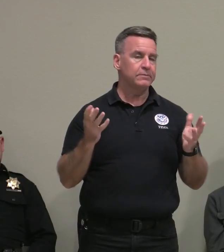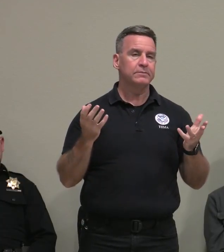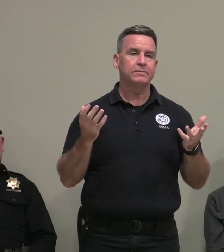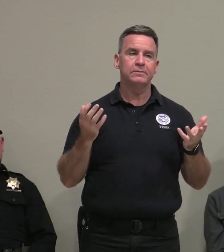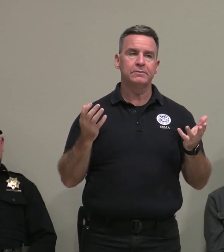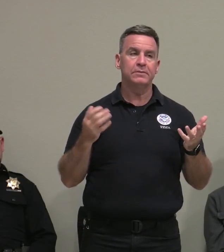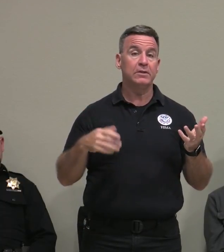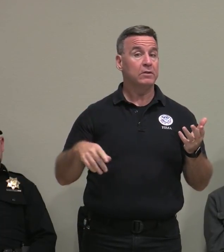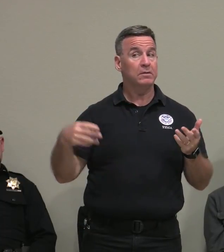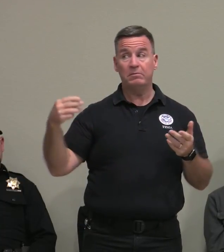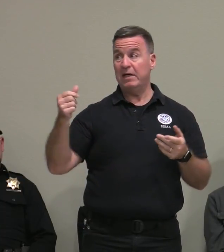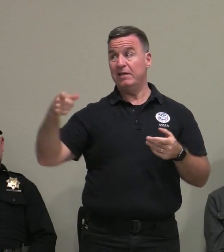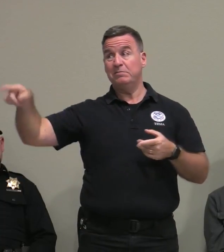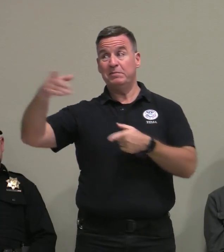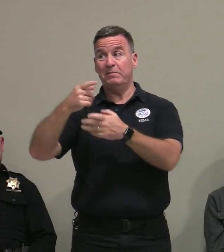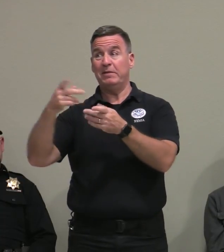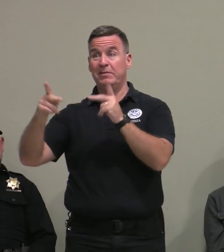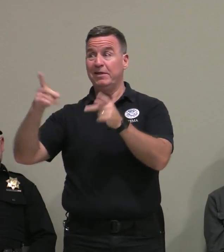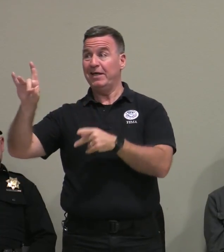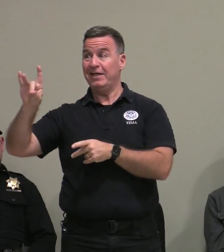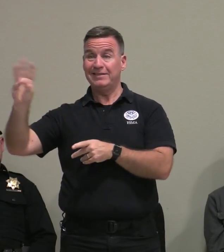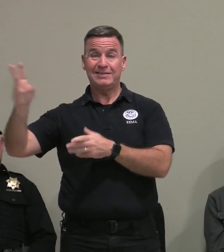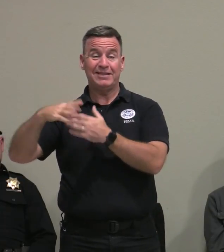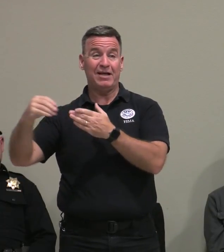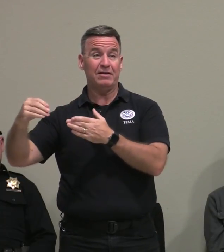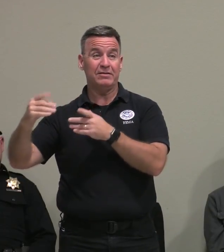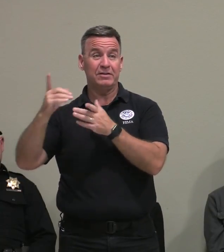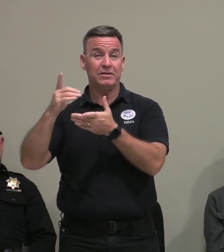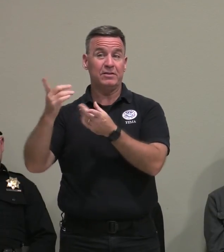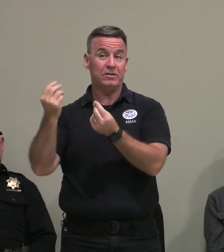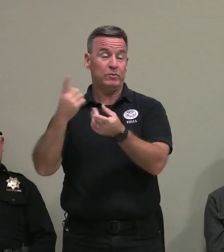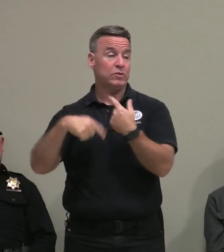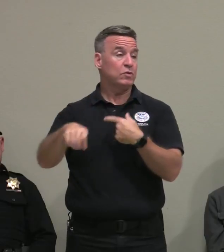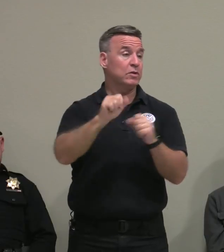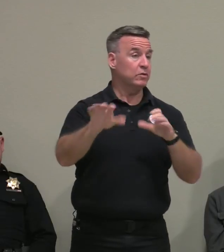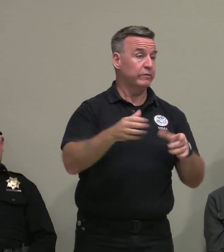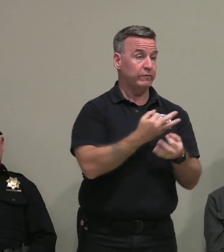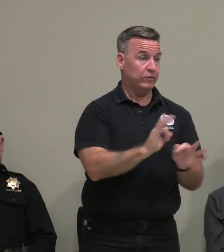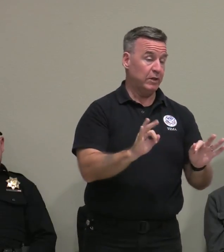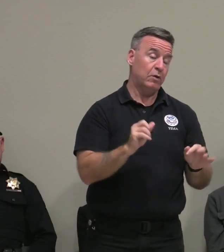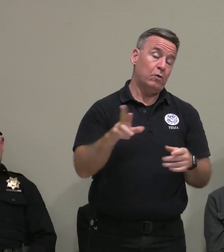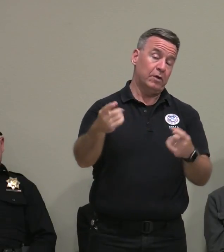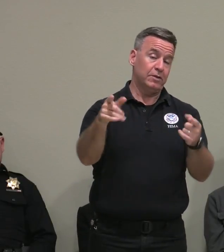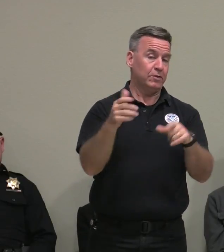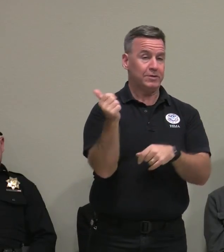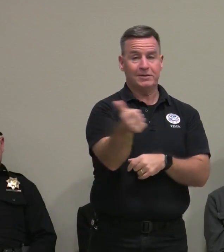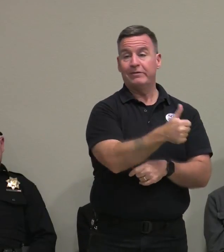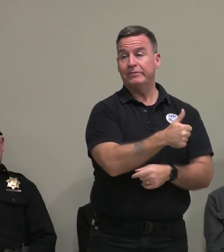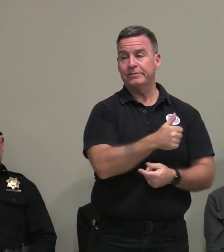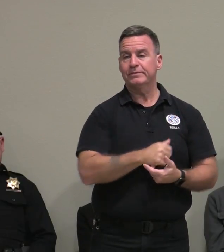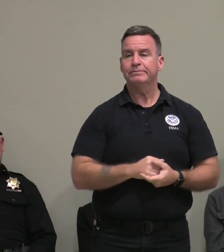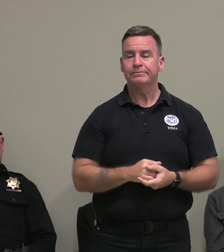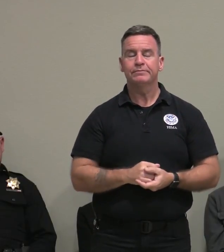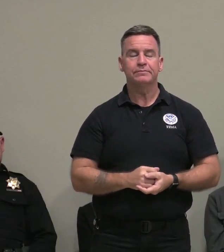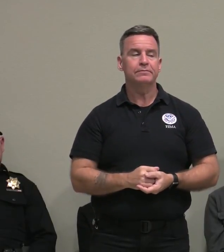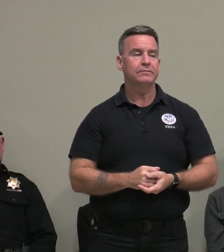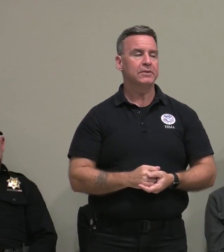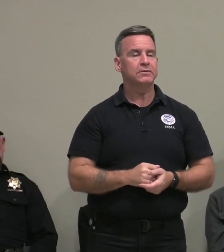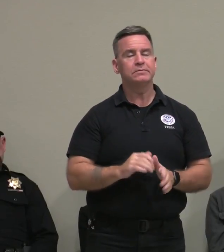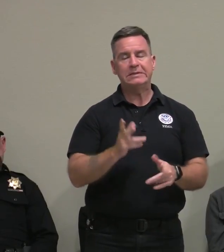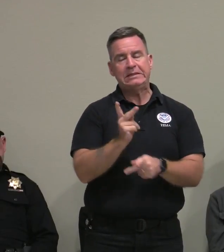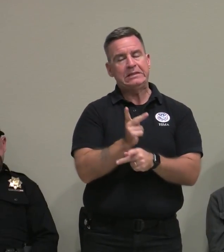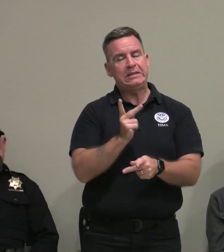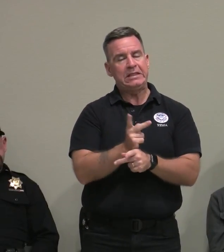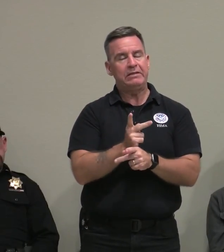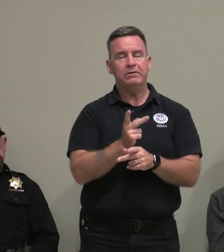you can pay these people $86 for doing what you can do for free or you can do it yourself. So just be